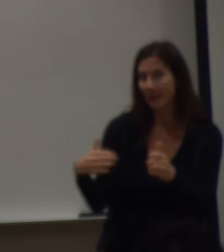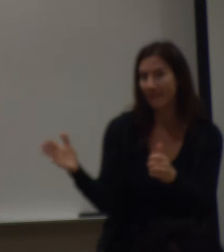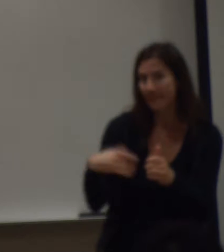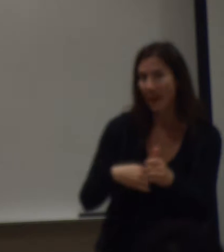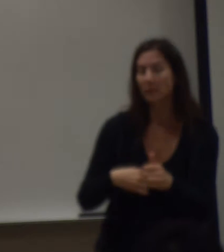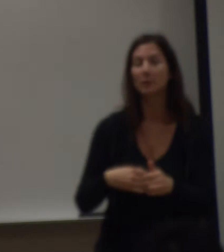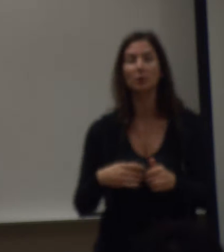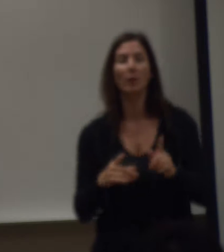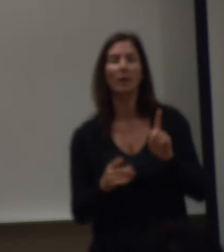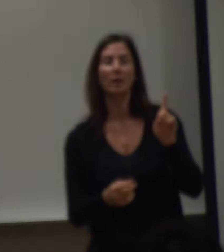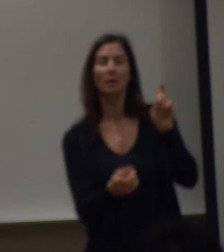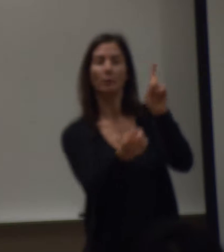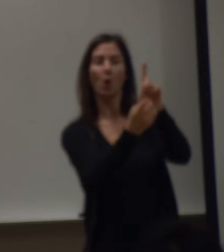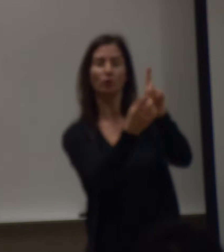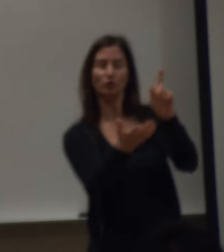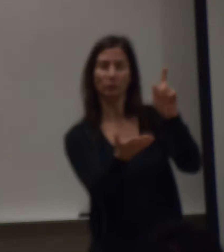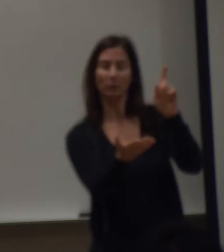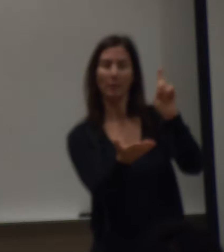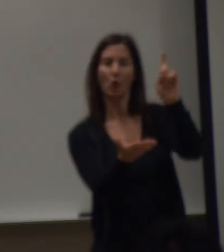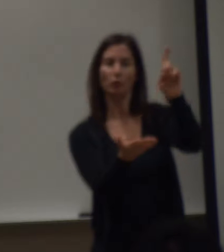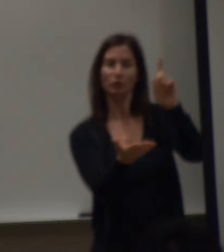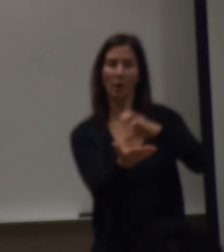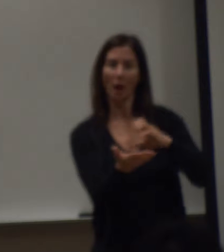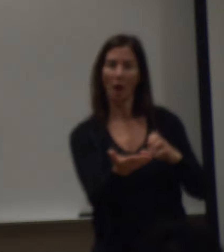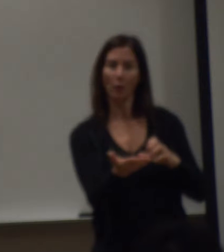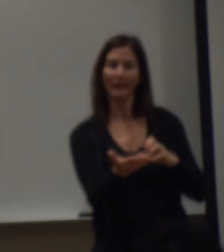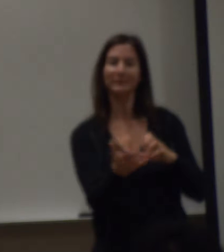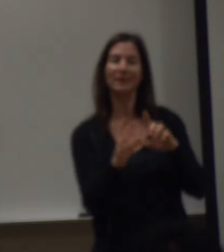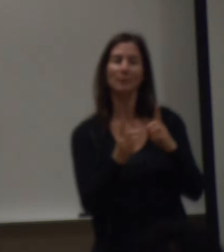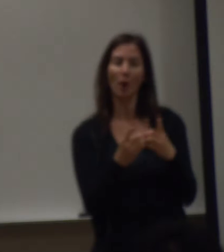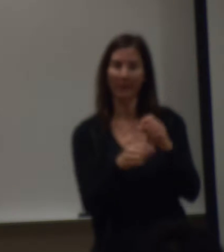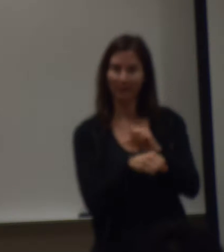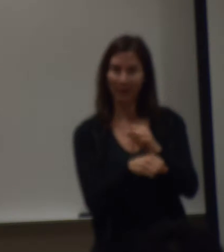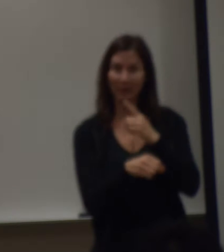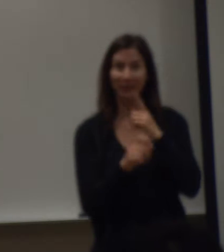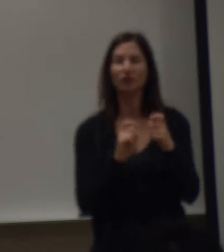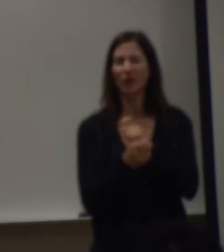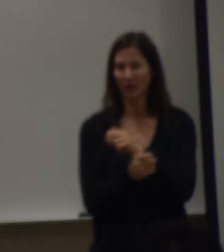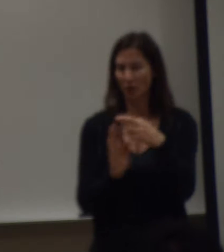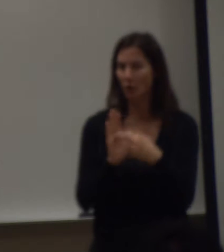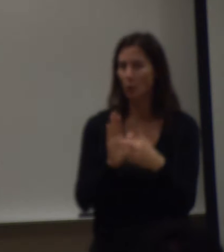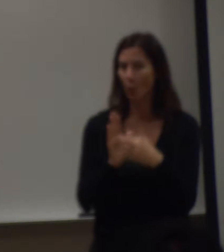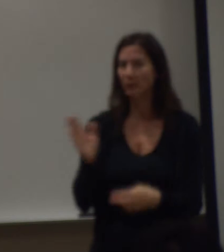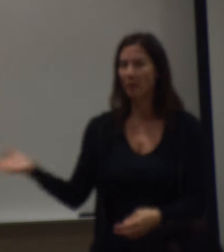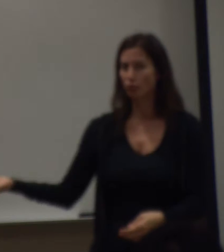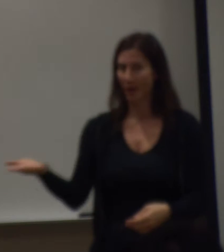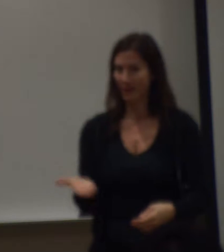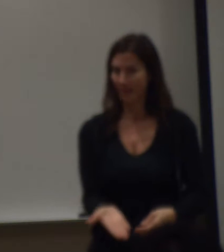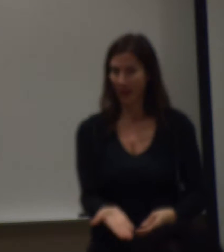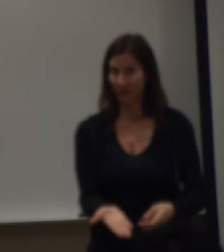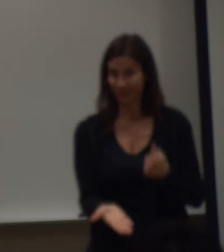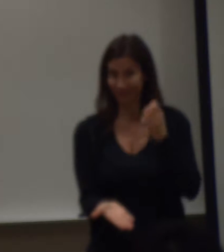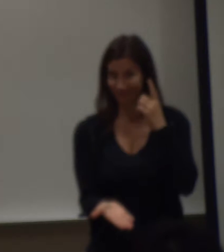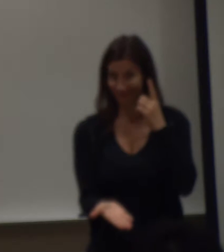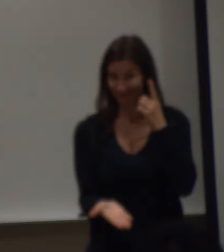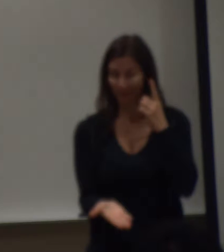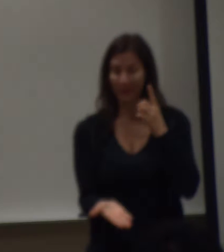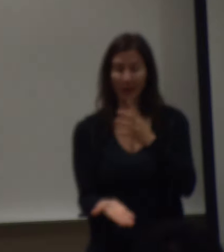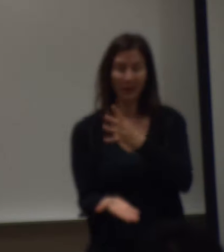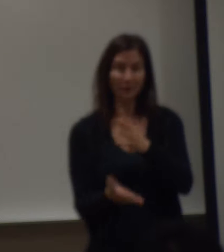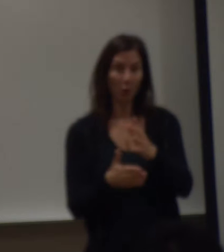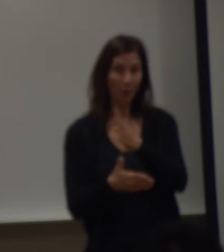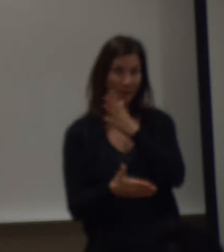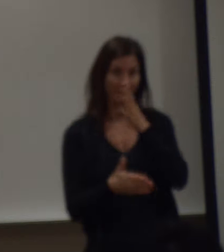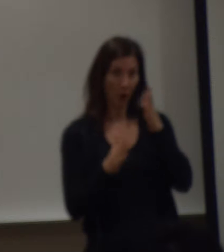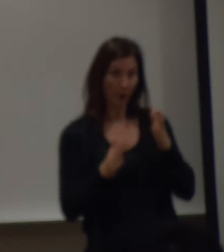to Congress and helped change, or the Department of Labor, and helped change the rules. And lo and behold, farmers got what